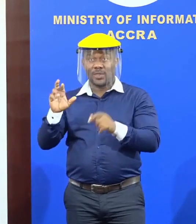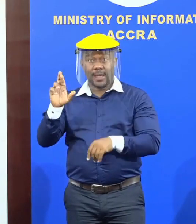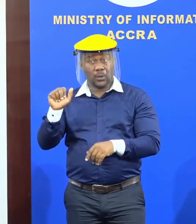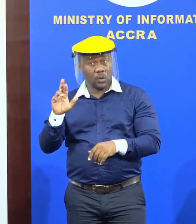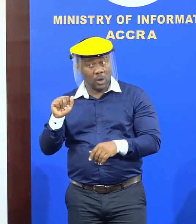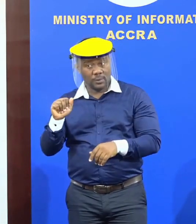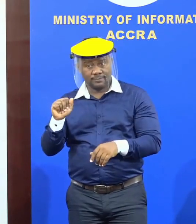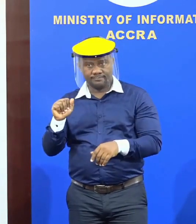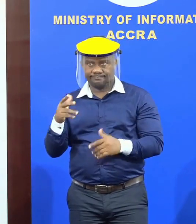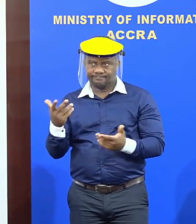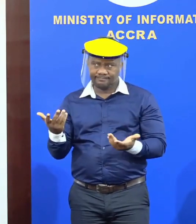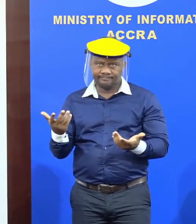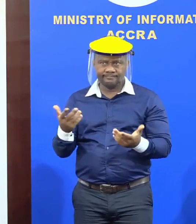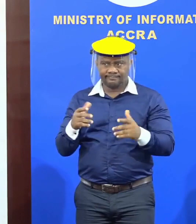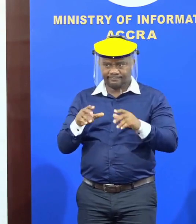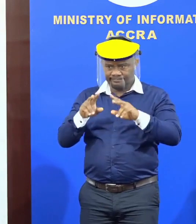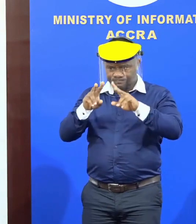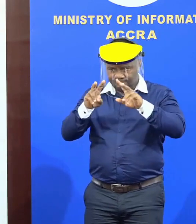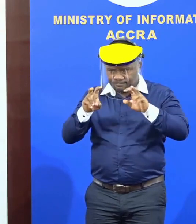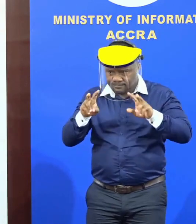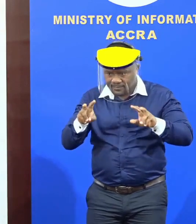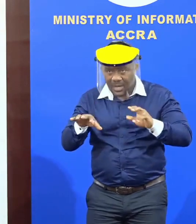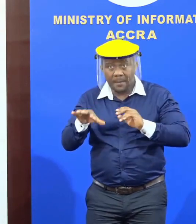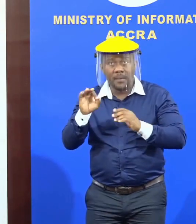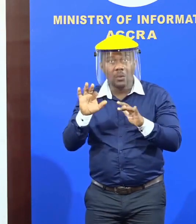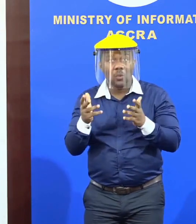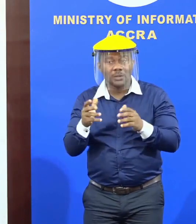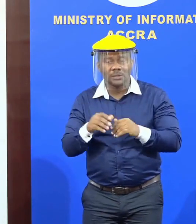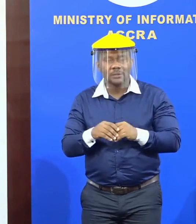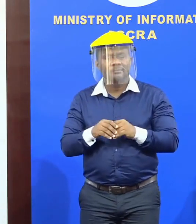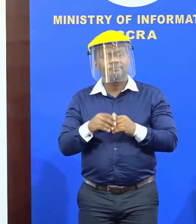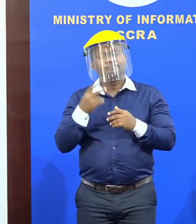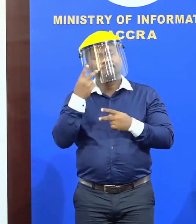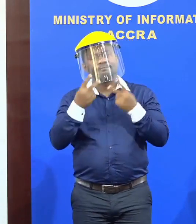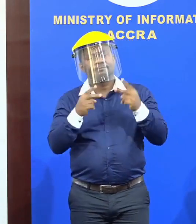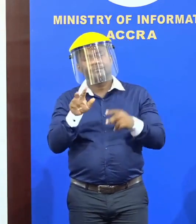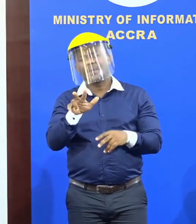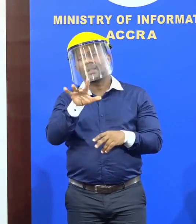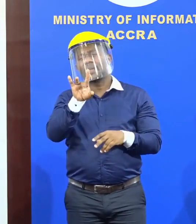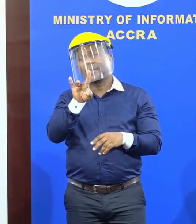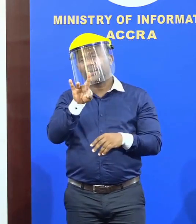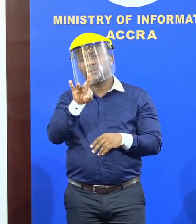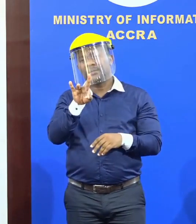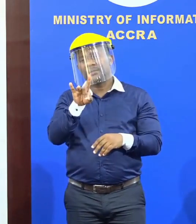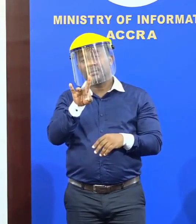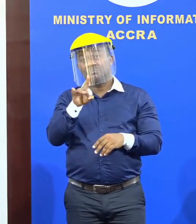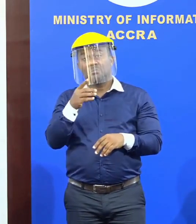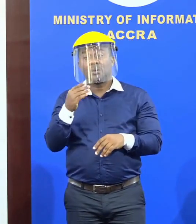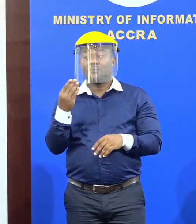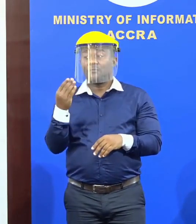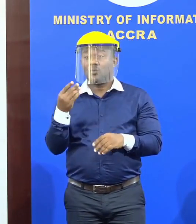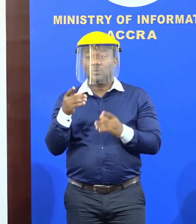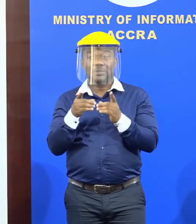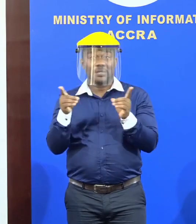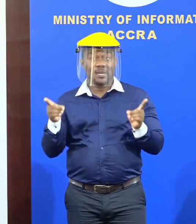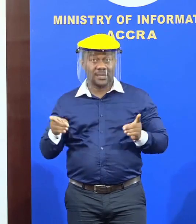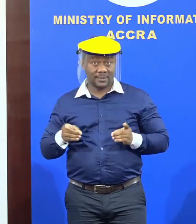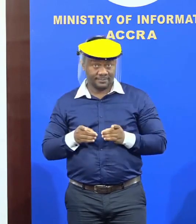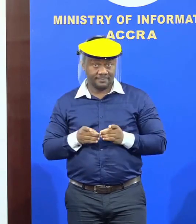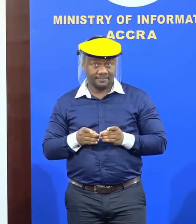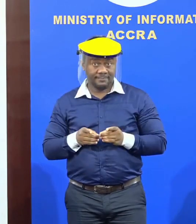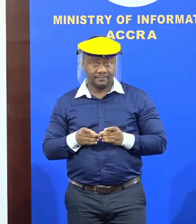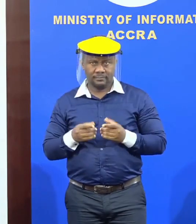And these are some of the findings. The number of churches visited were about 38 in 14 districts. We also